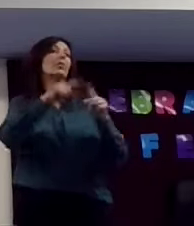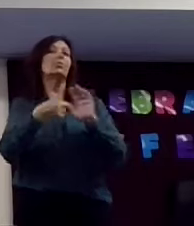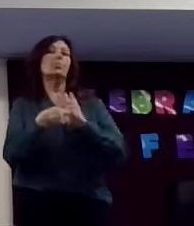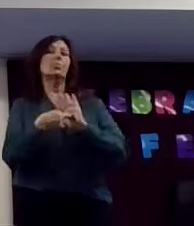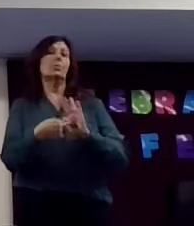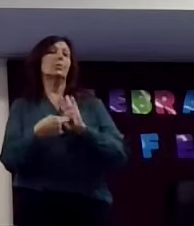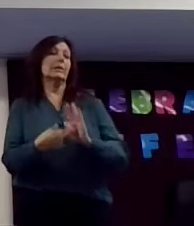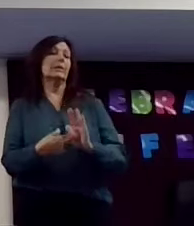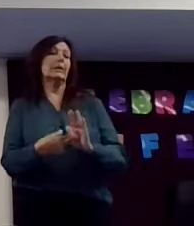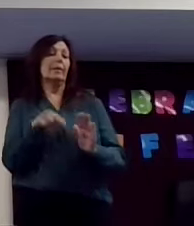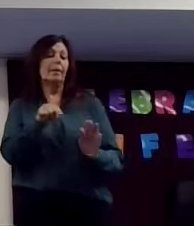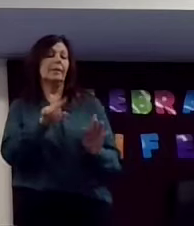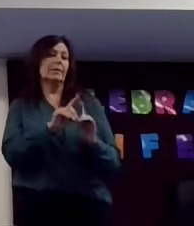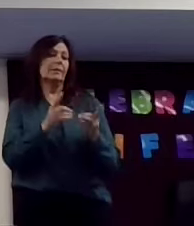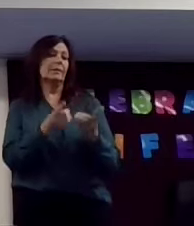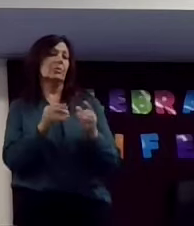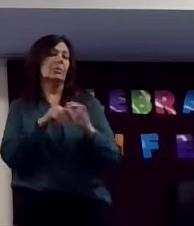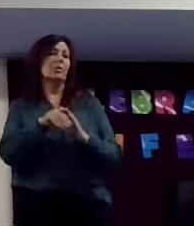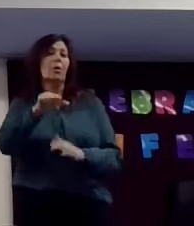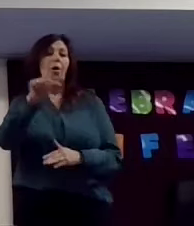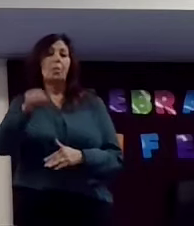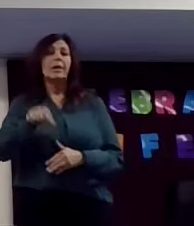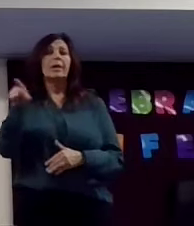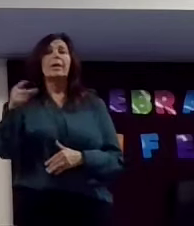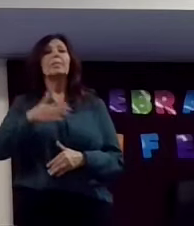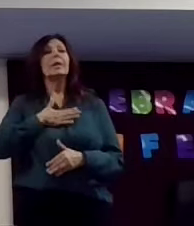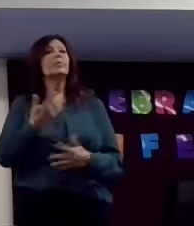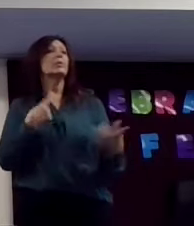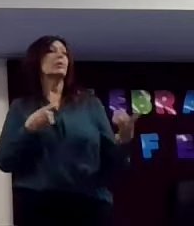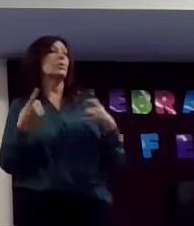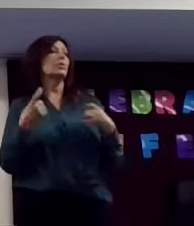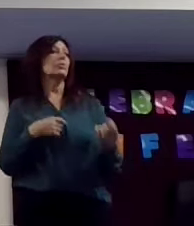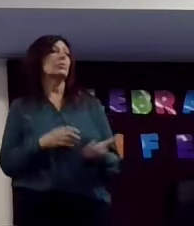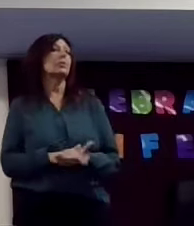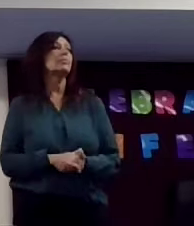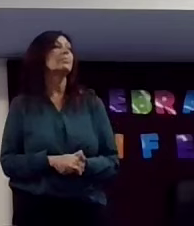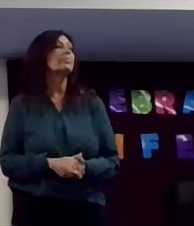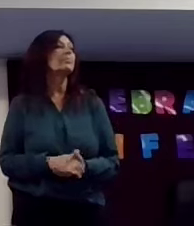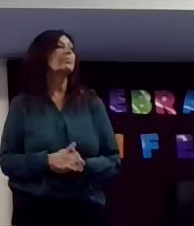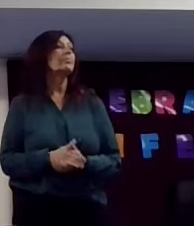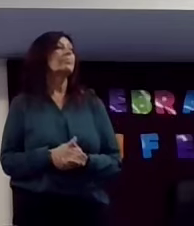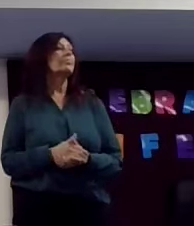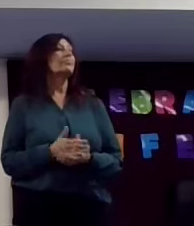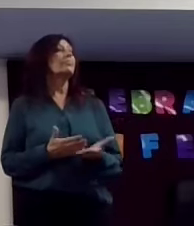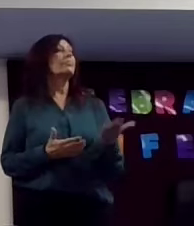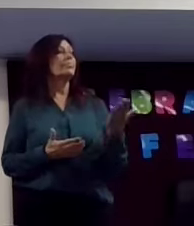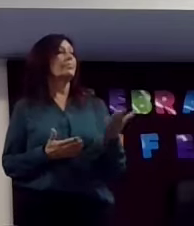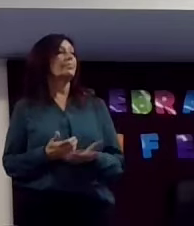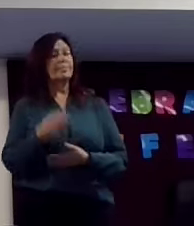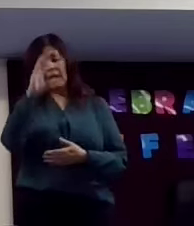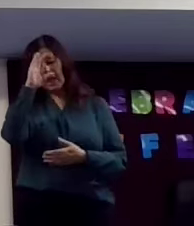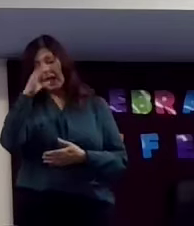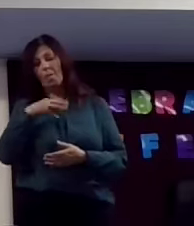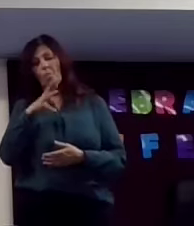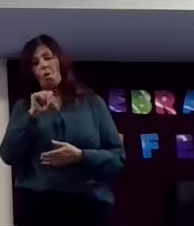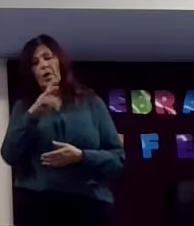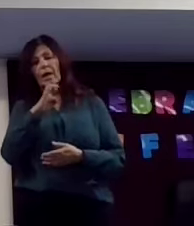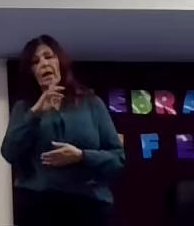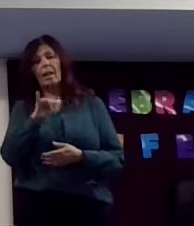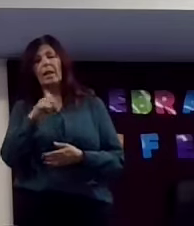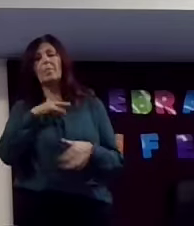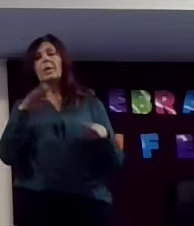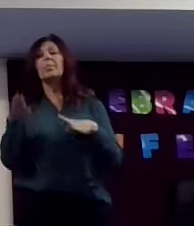represent this district in Albany, and I'd be happy to take any questions from you folks. Yes, ma'am. Hi, my name is Warren Kelly.